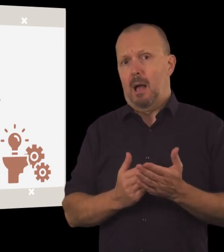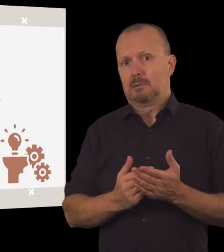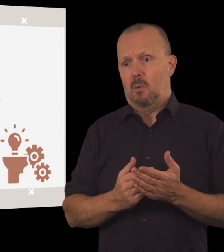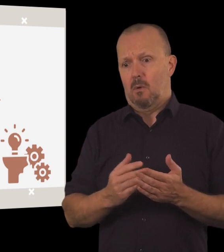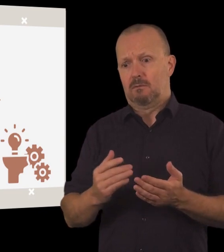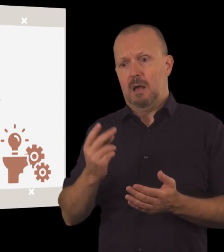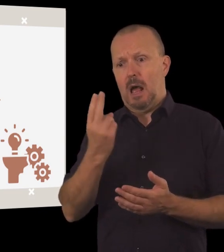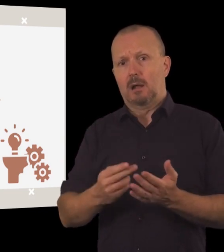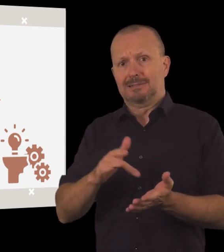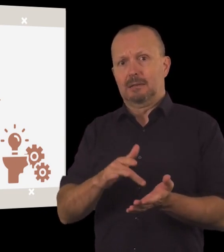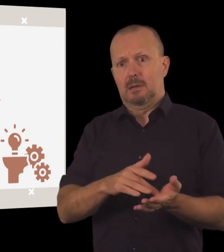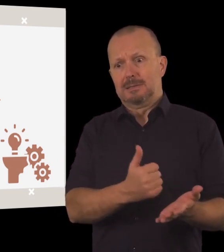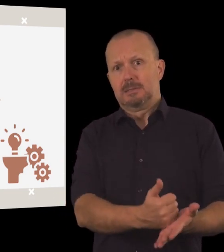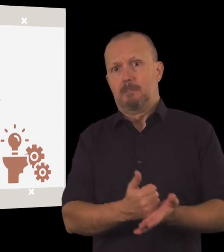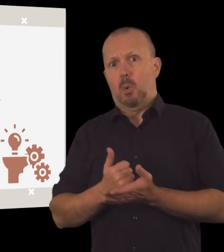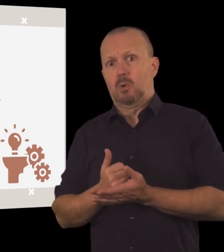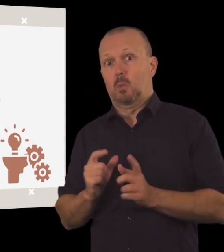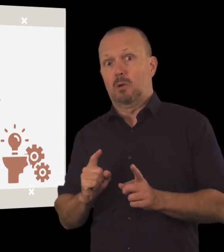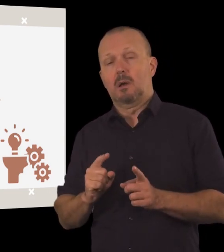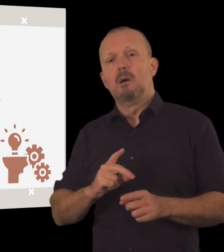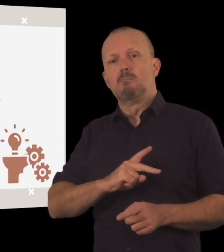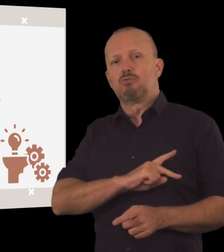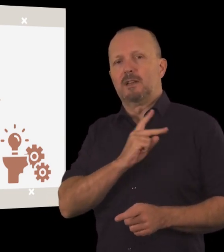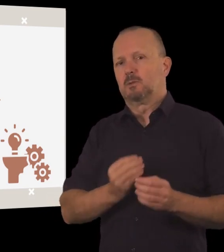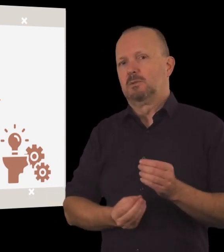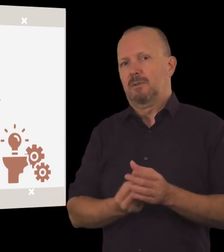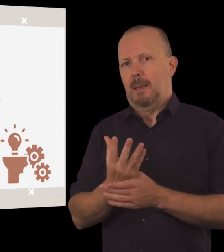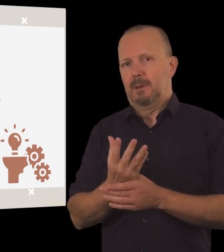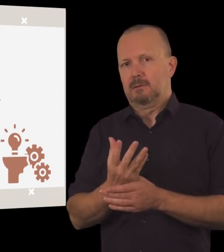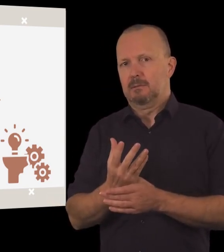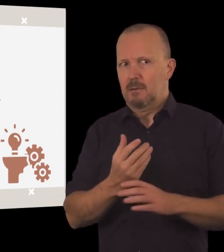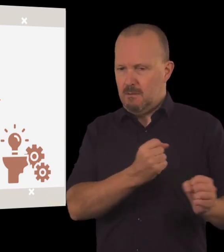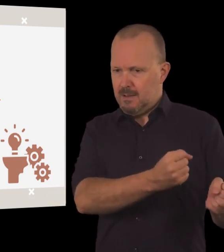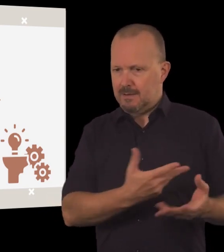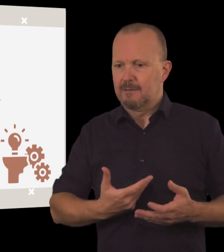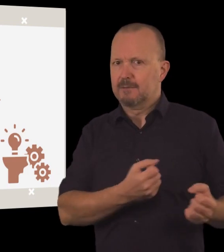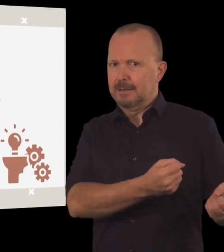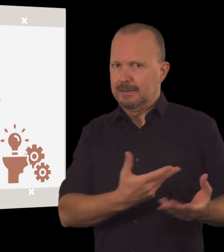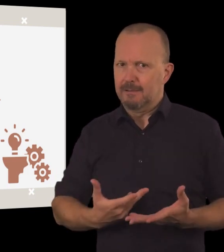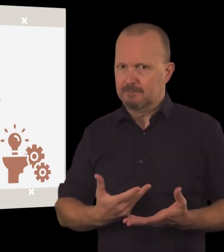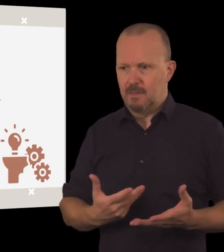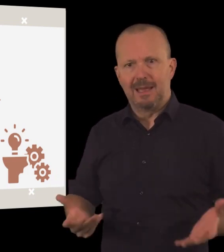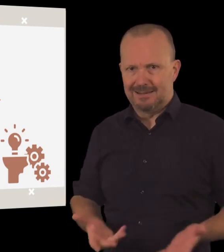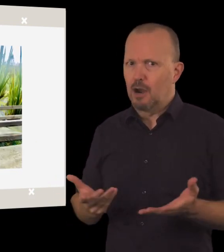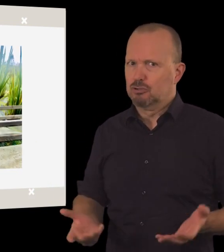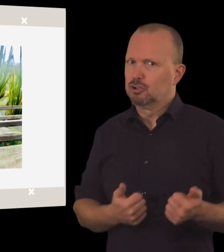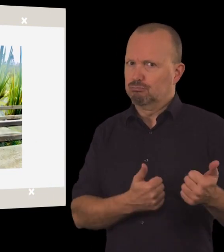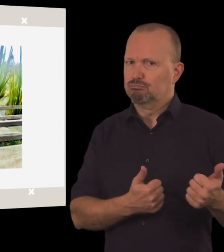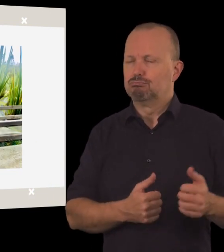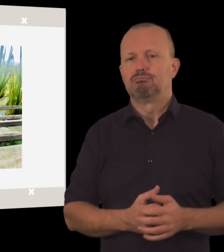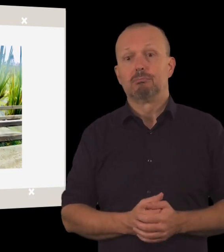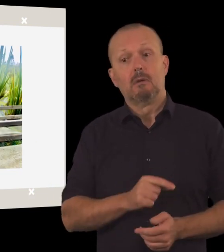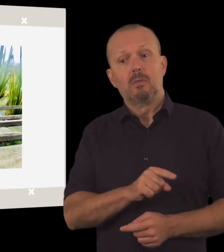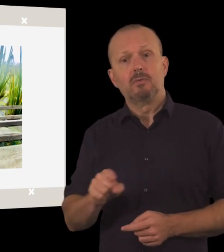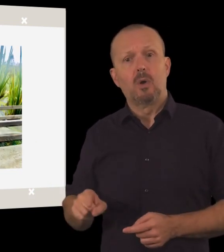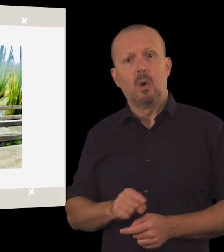to connect with our peers and learn new skills, and it fills every aspect of Te Whare Tapawha.